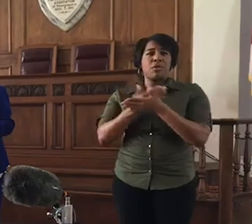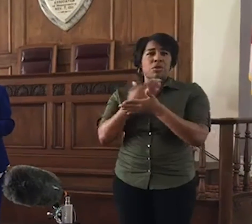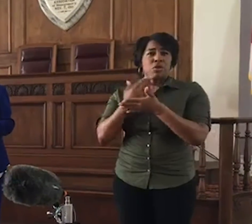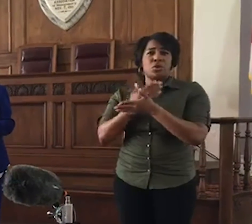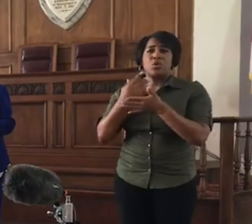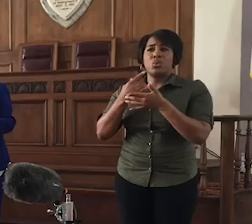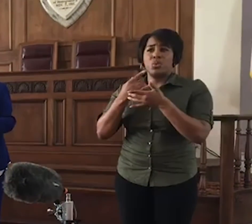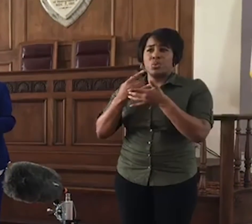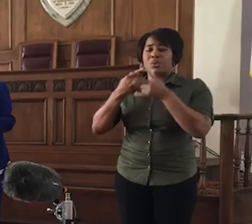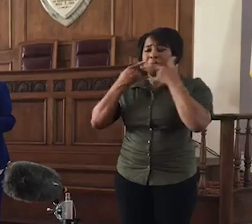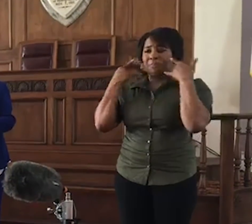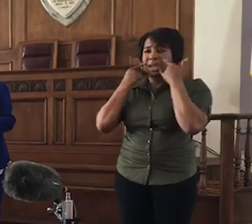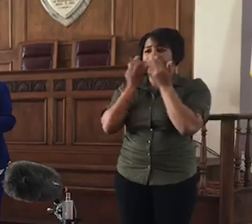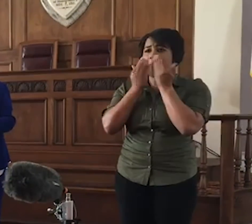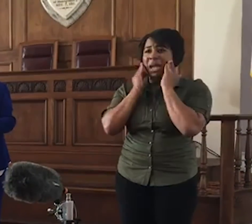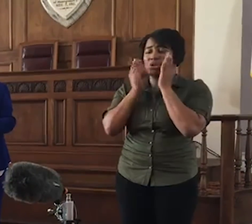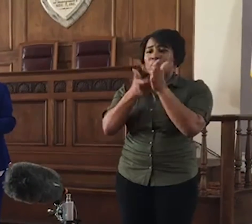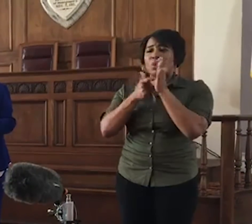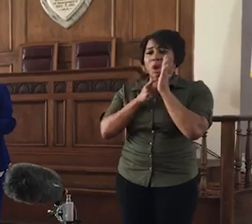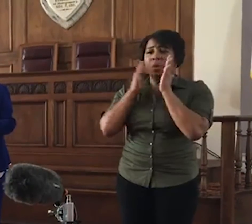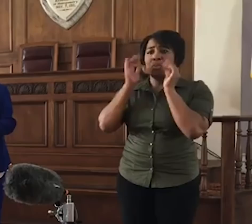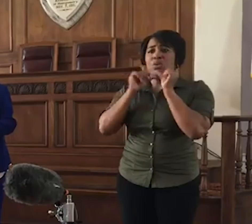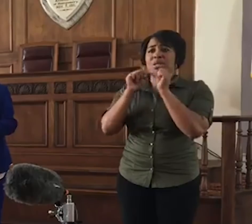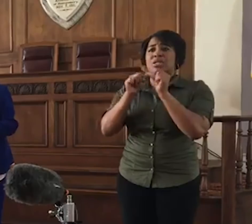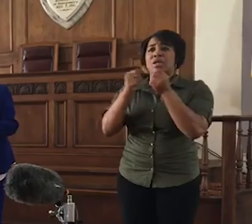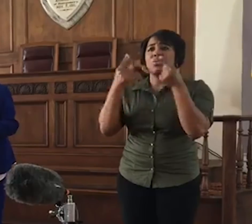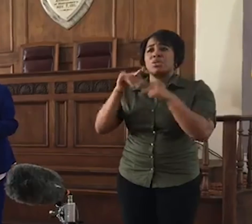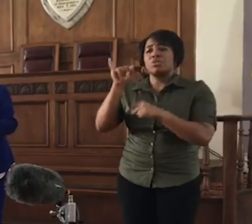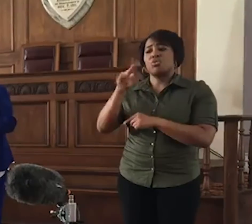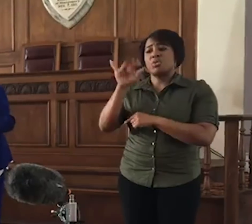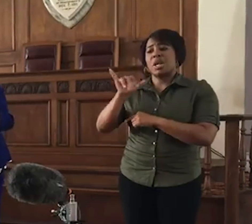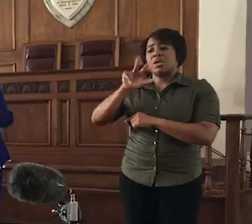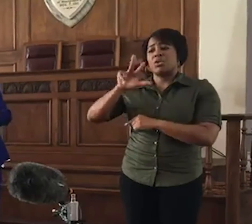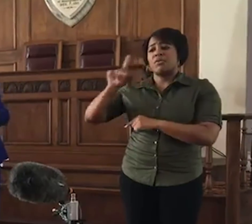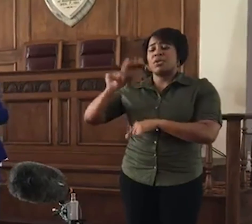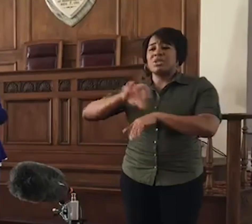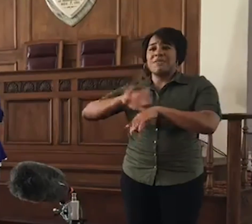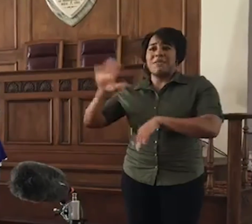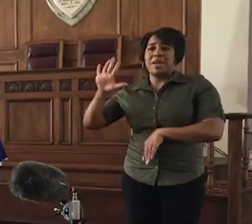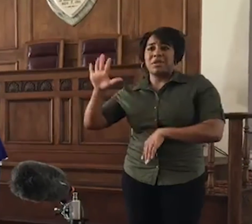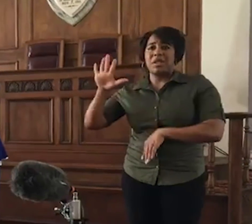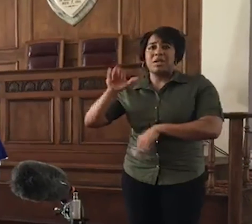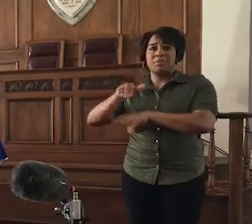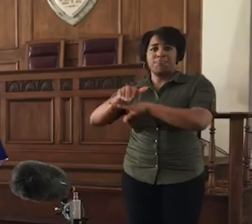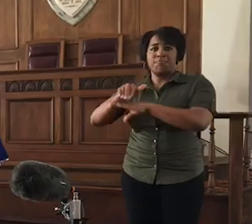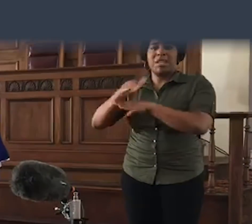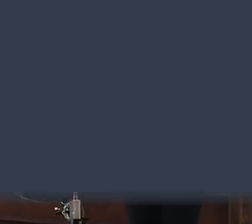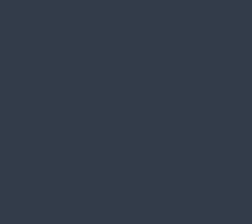effect till July 31st at 5 o'clock. Thank you so much.